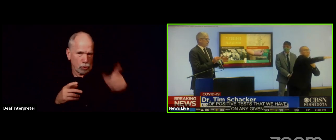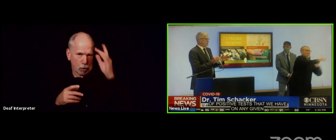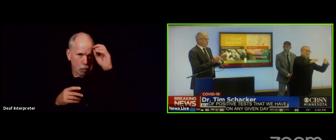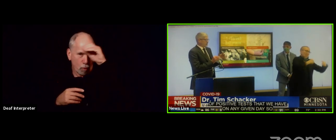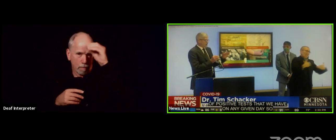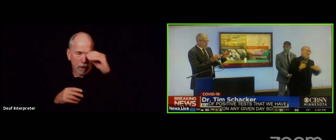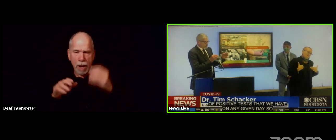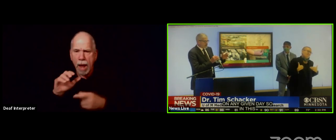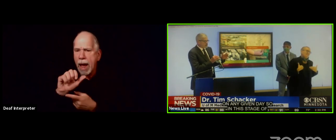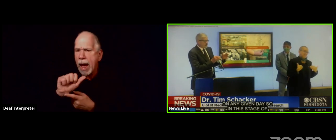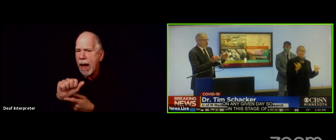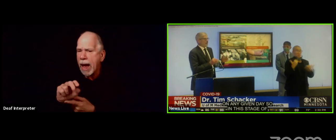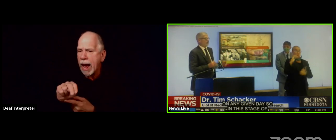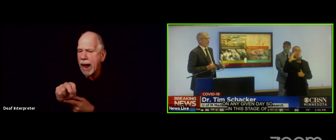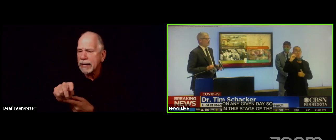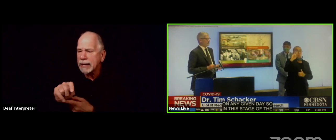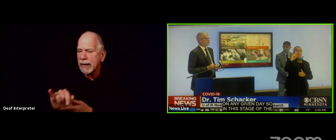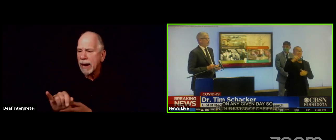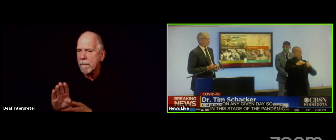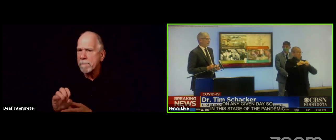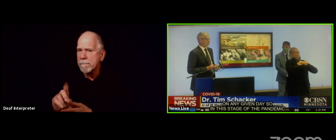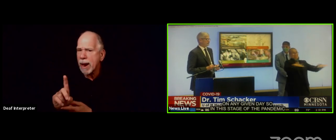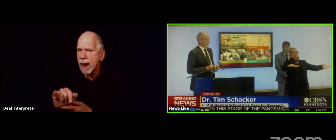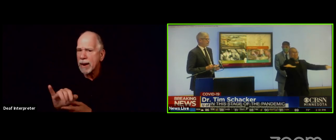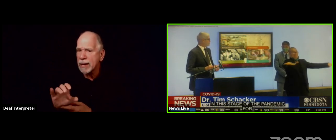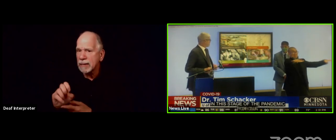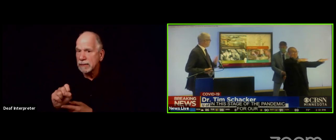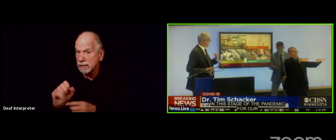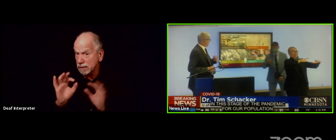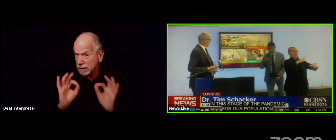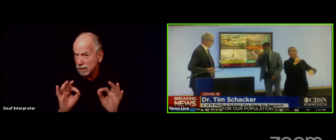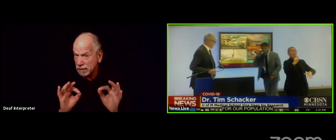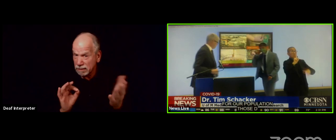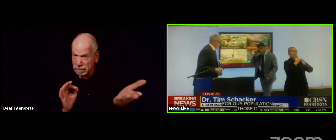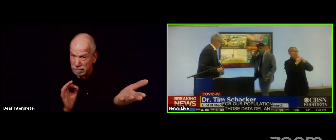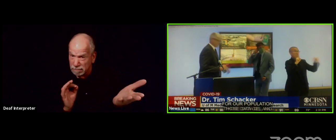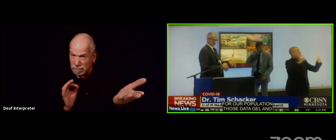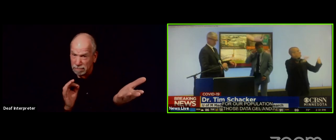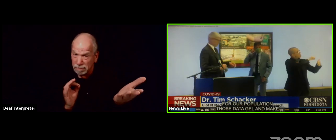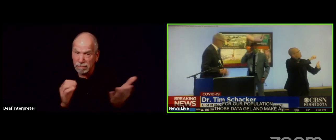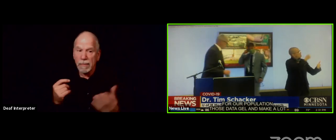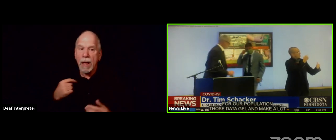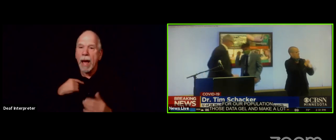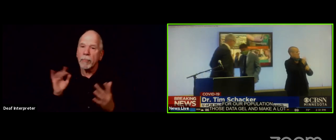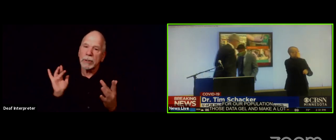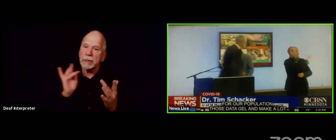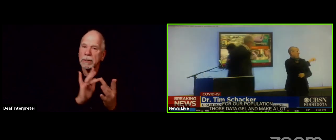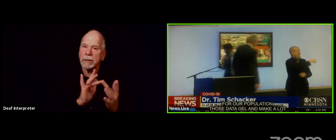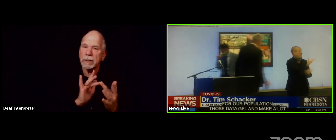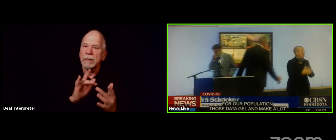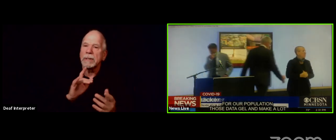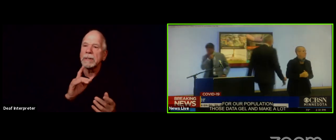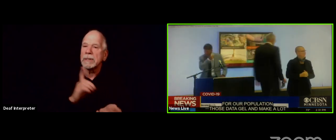population, those data gel and make a lot of sense to me. Peter? Oh, go ahead. Dr. Maurice, sorry.